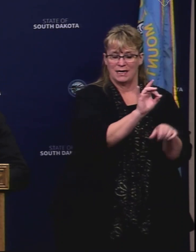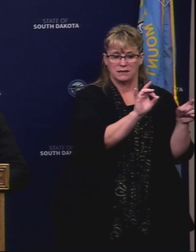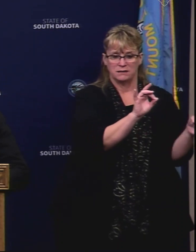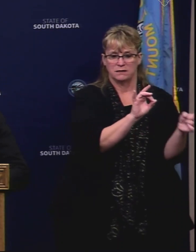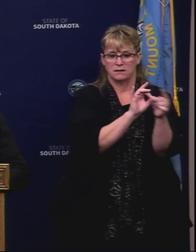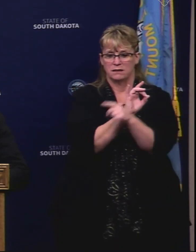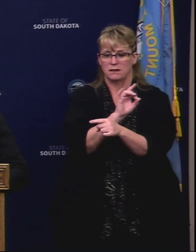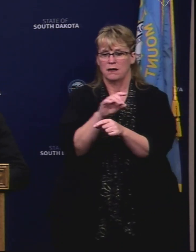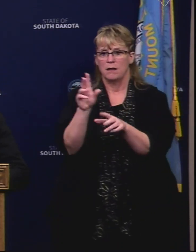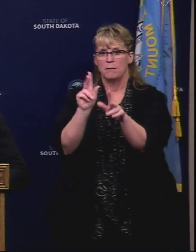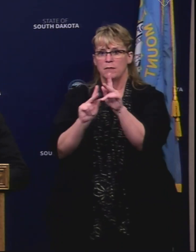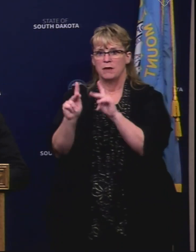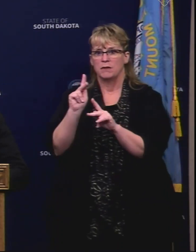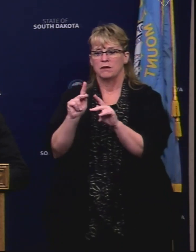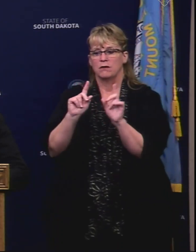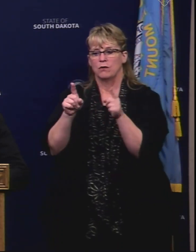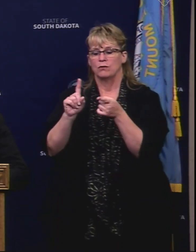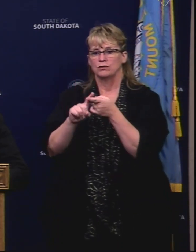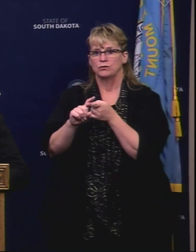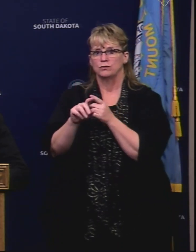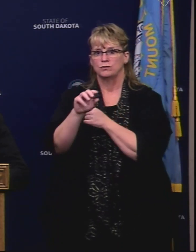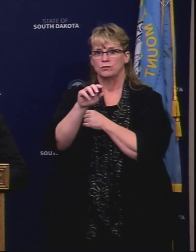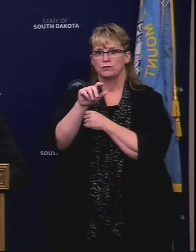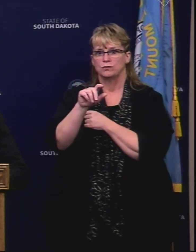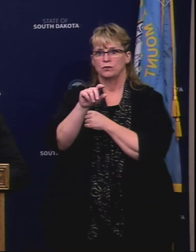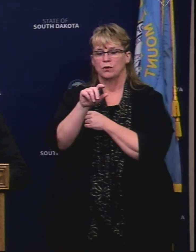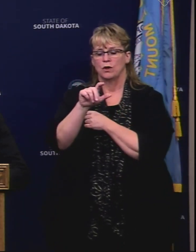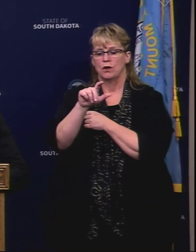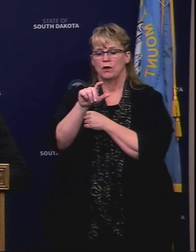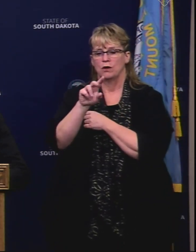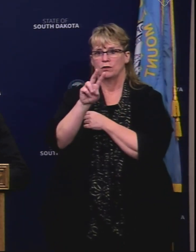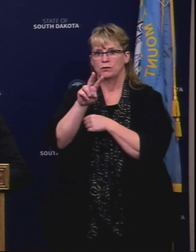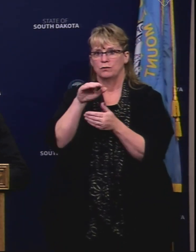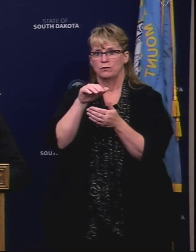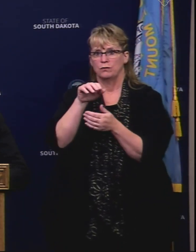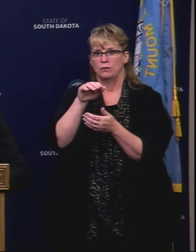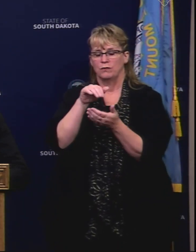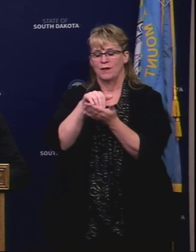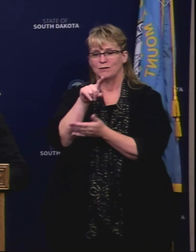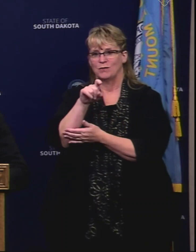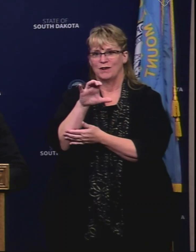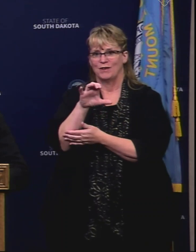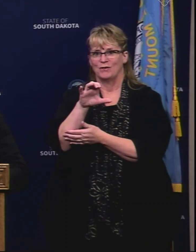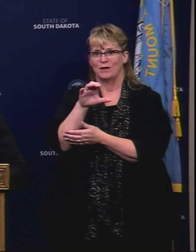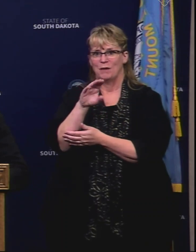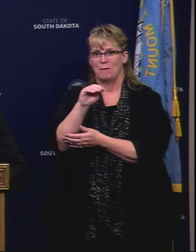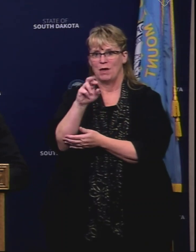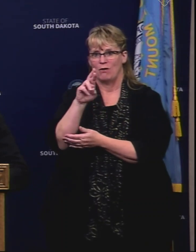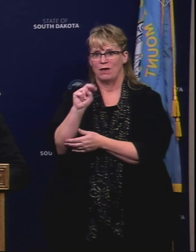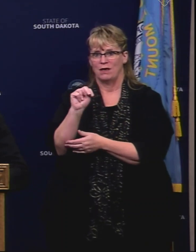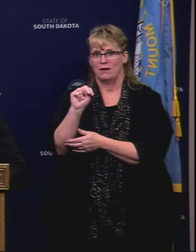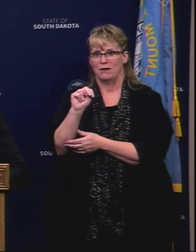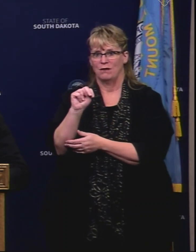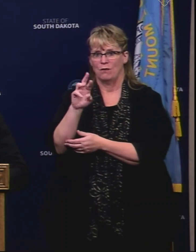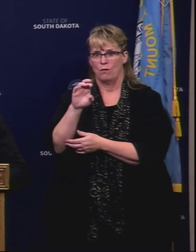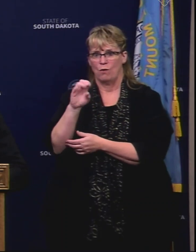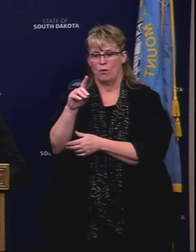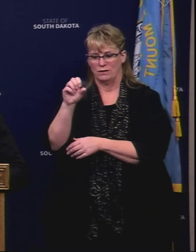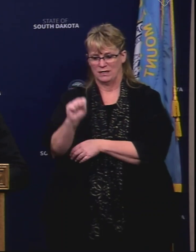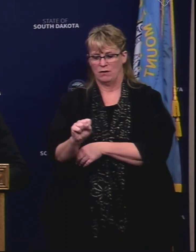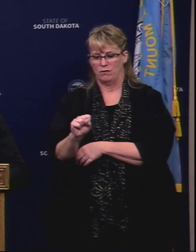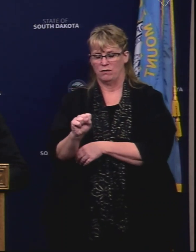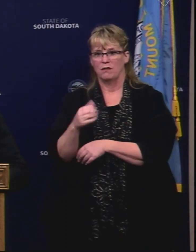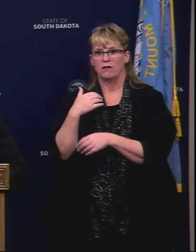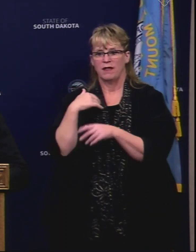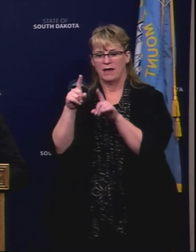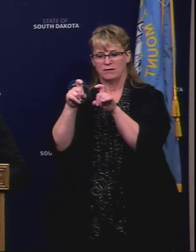can access the Avera Clinic at 2100 South Marion Road. There will be folks available to test